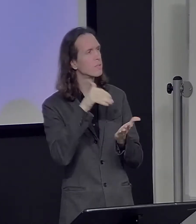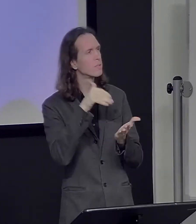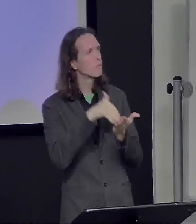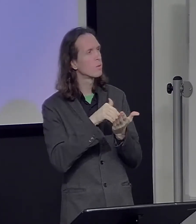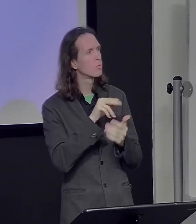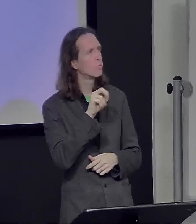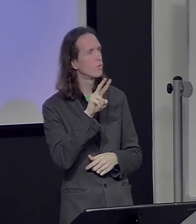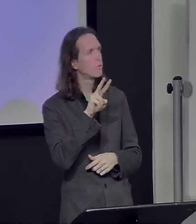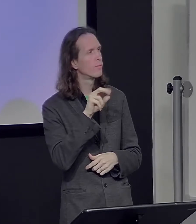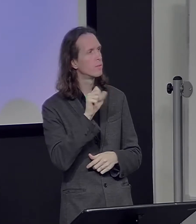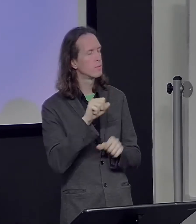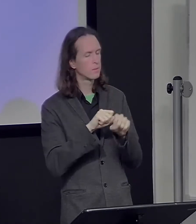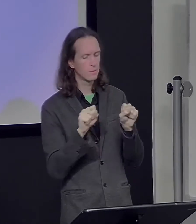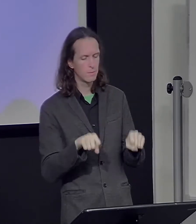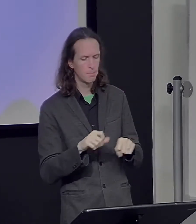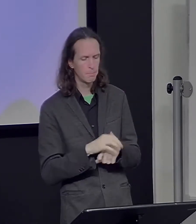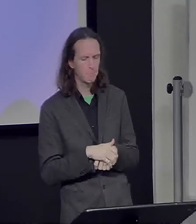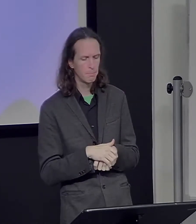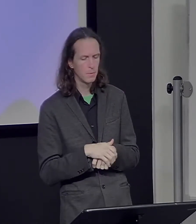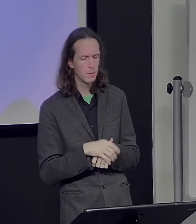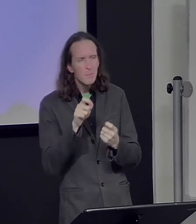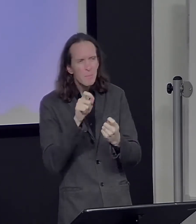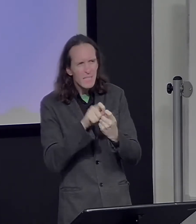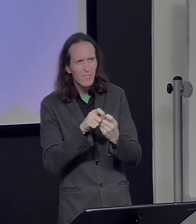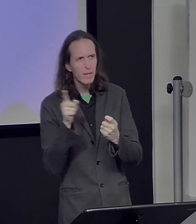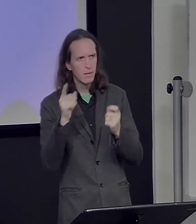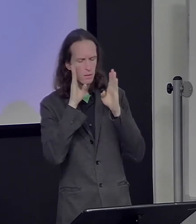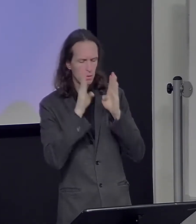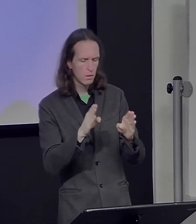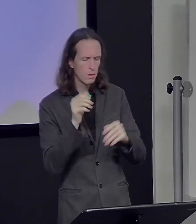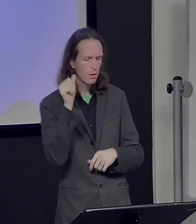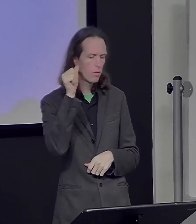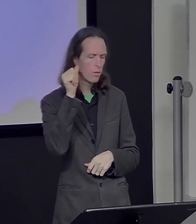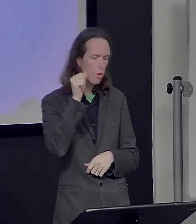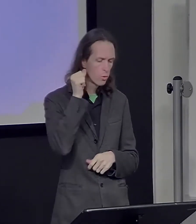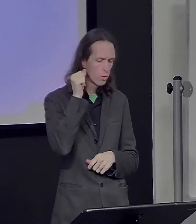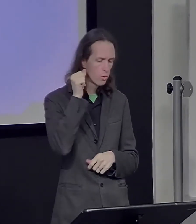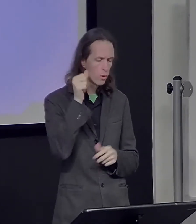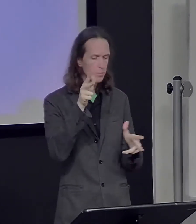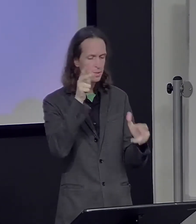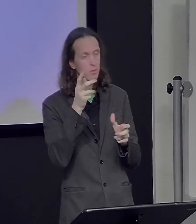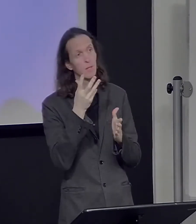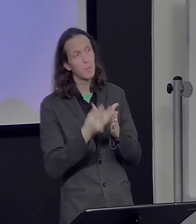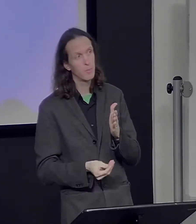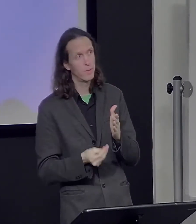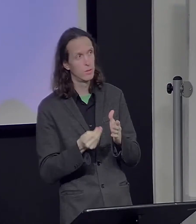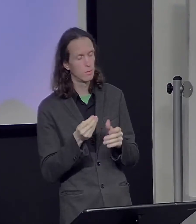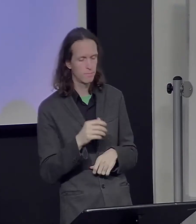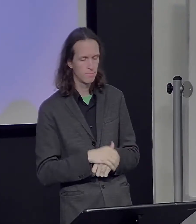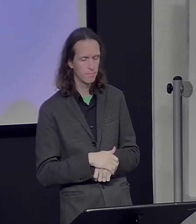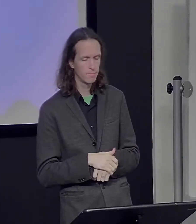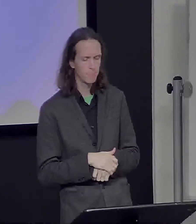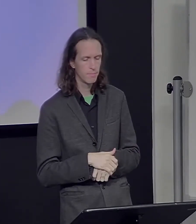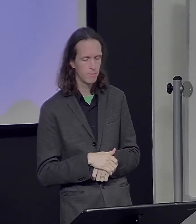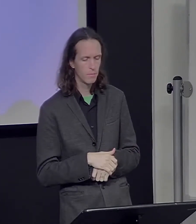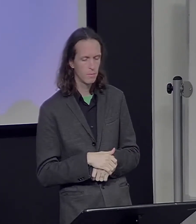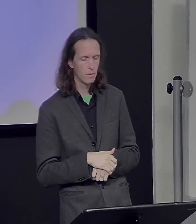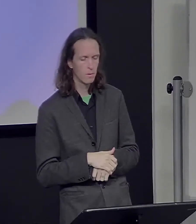his work has focused on the plasticity of the central nervous system. In specific, he focuses on the